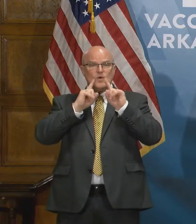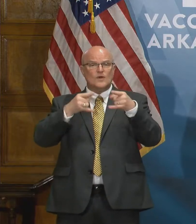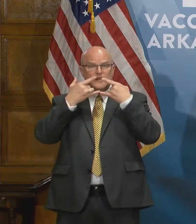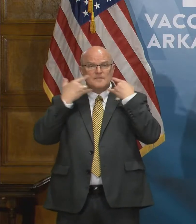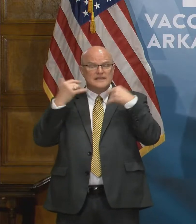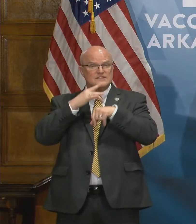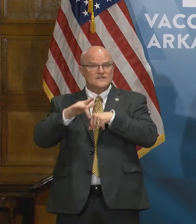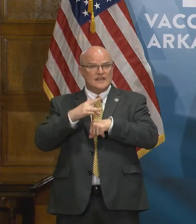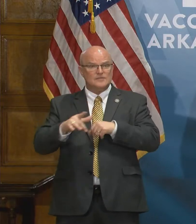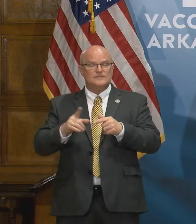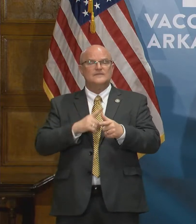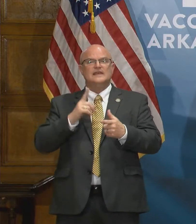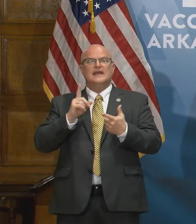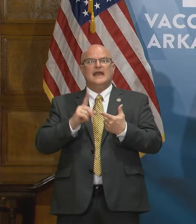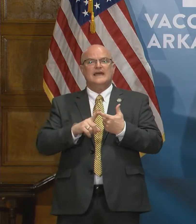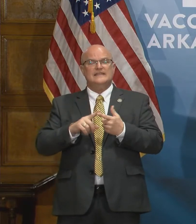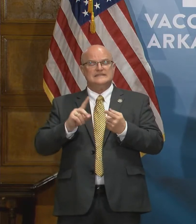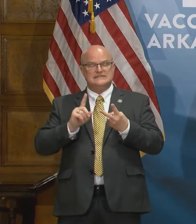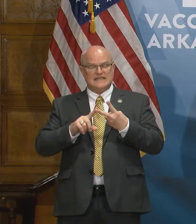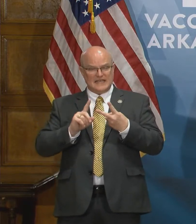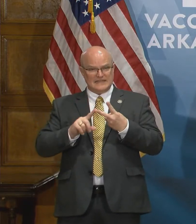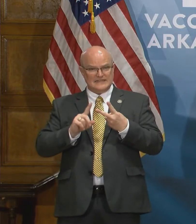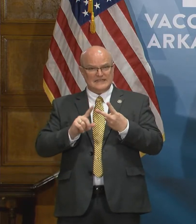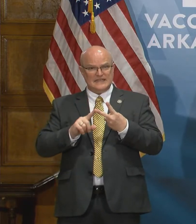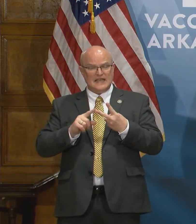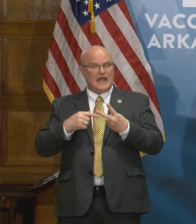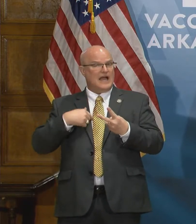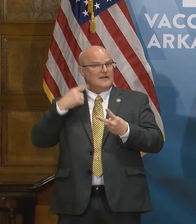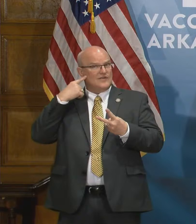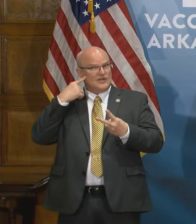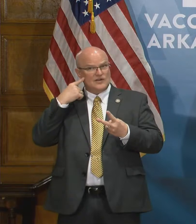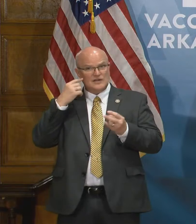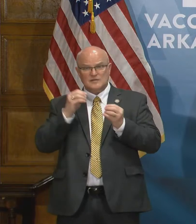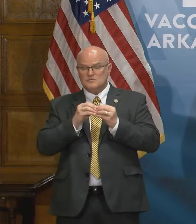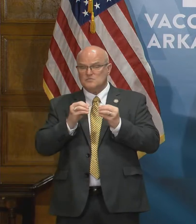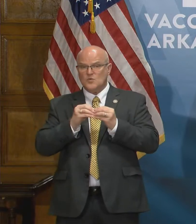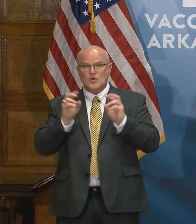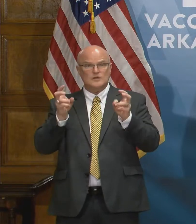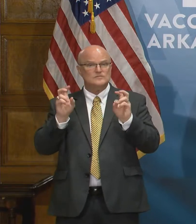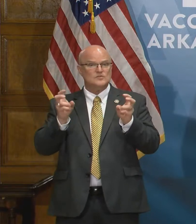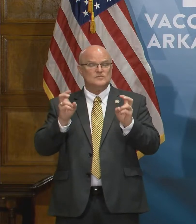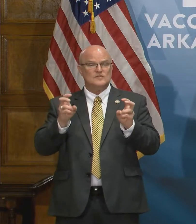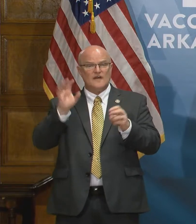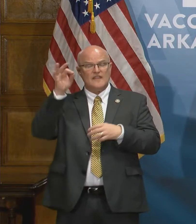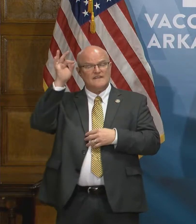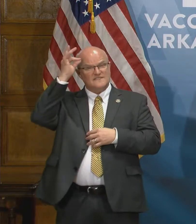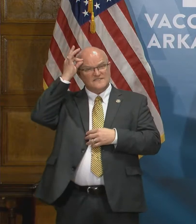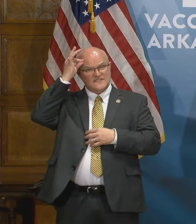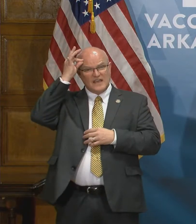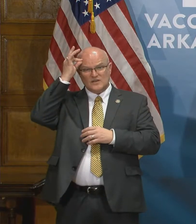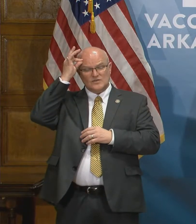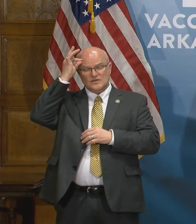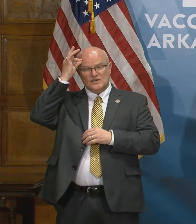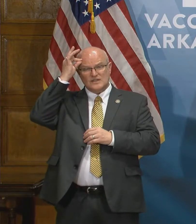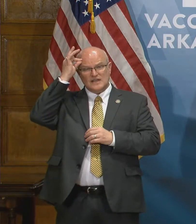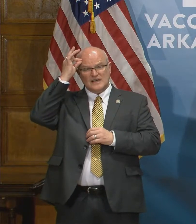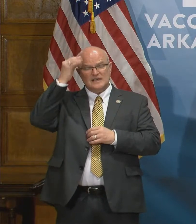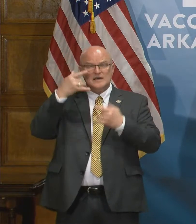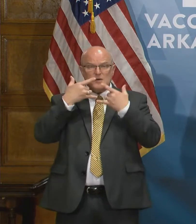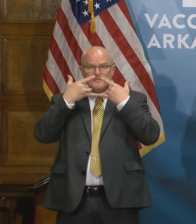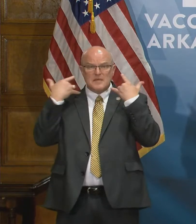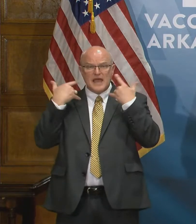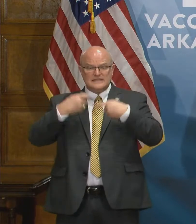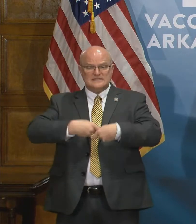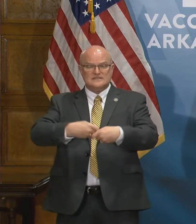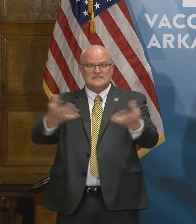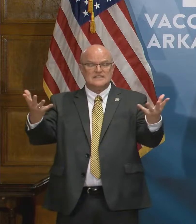available. And then secondly, I have not heard anything more in terms of the federal mask and